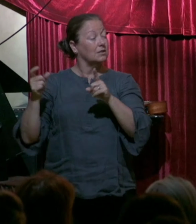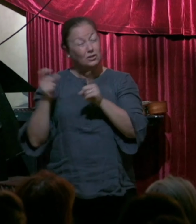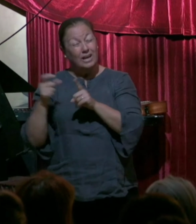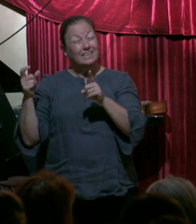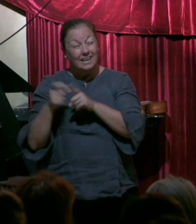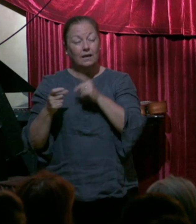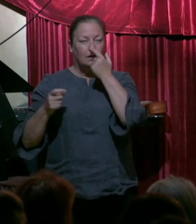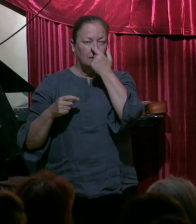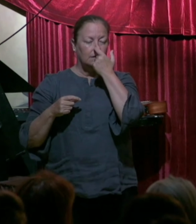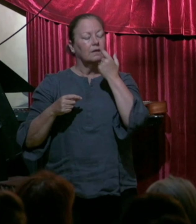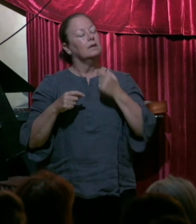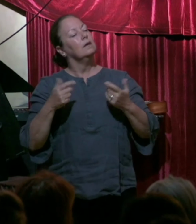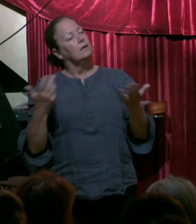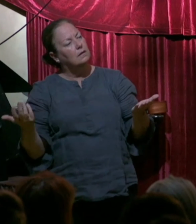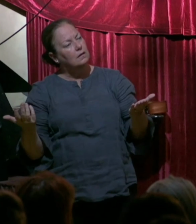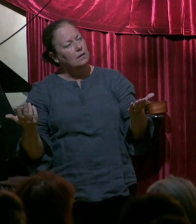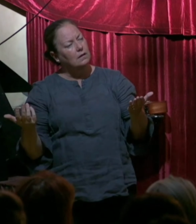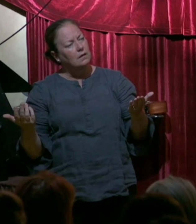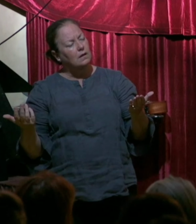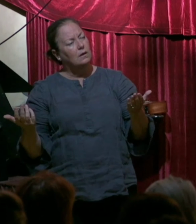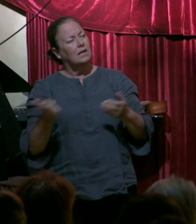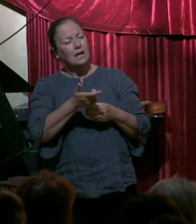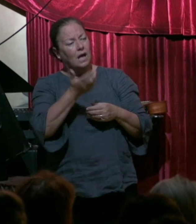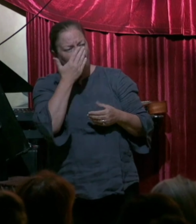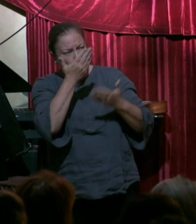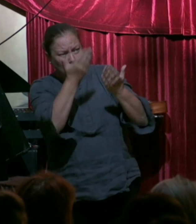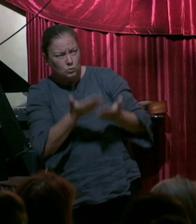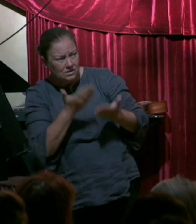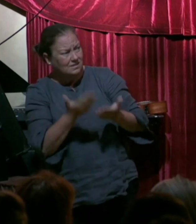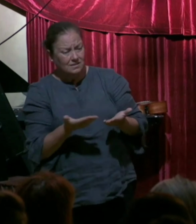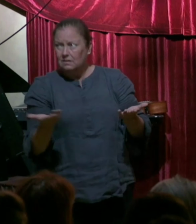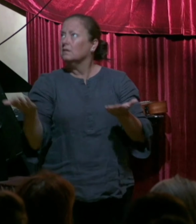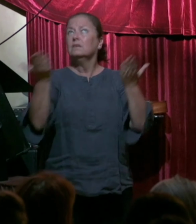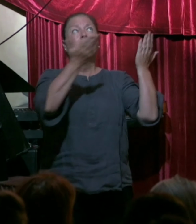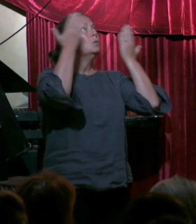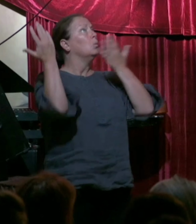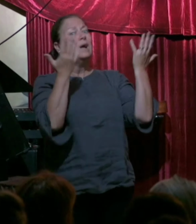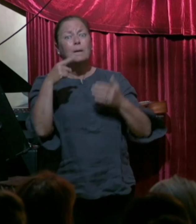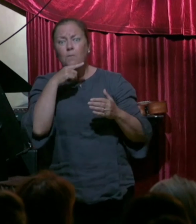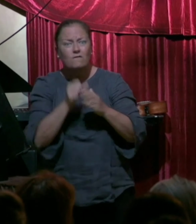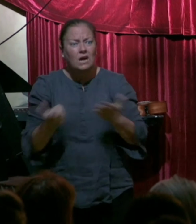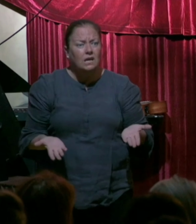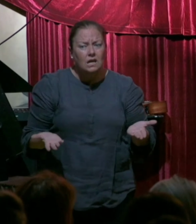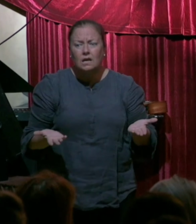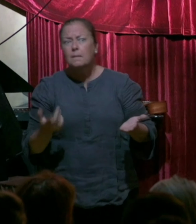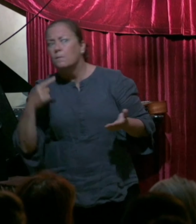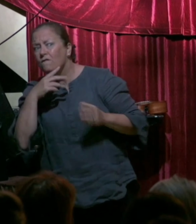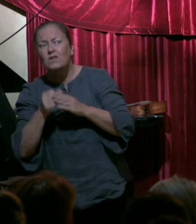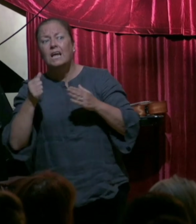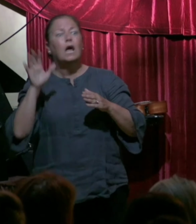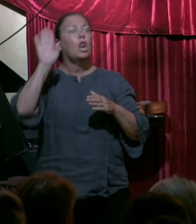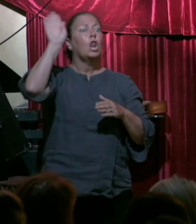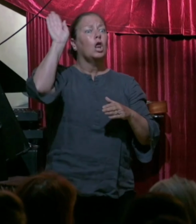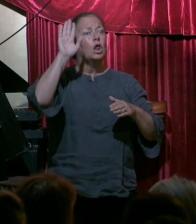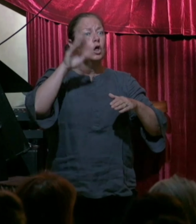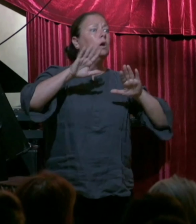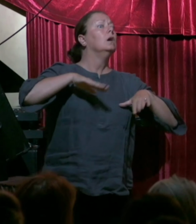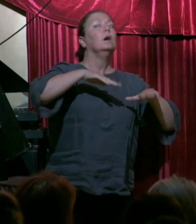Diana. How old are you? Huh, Dolly? There ain't no boy around, huh? Hello? Boyfriend? Hello, anyone